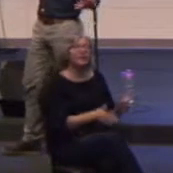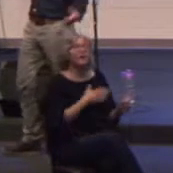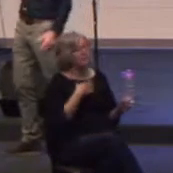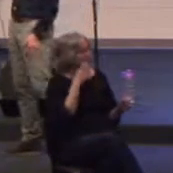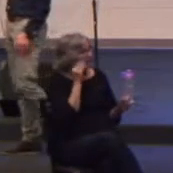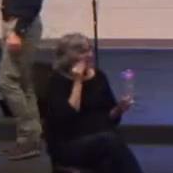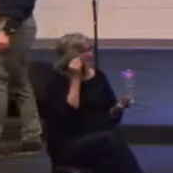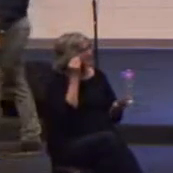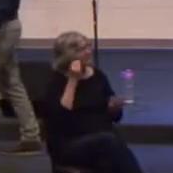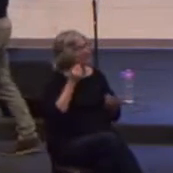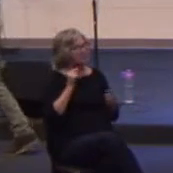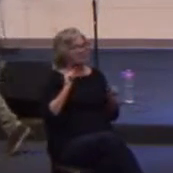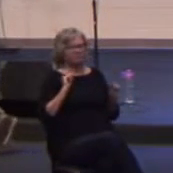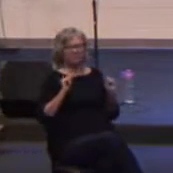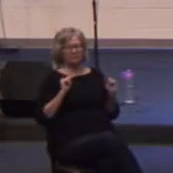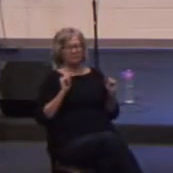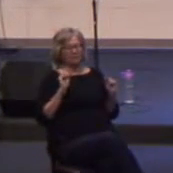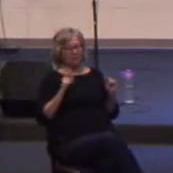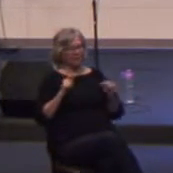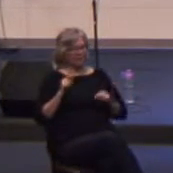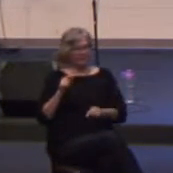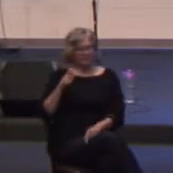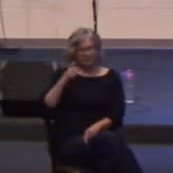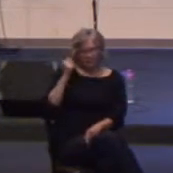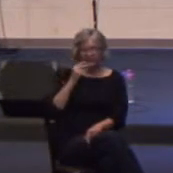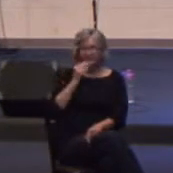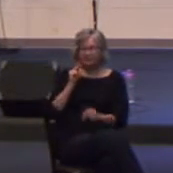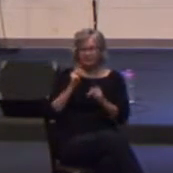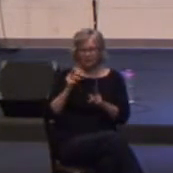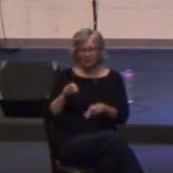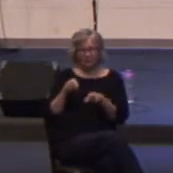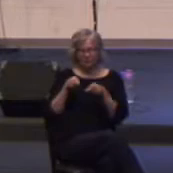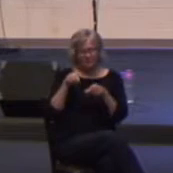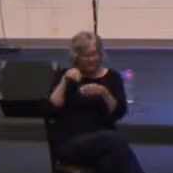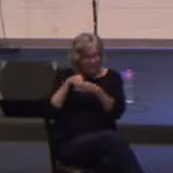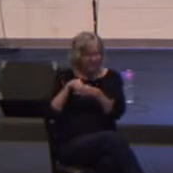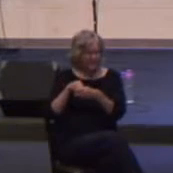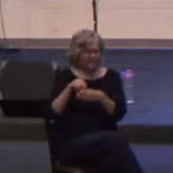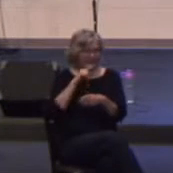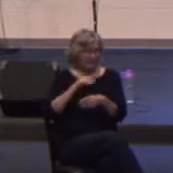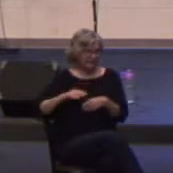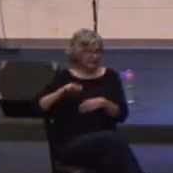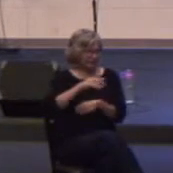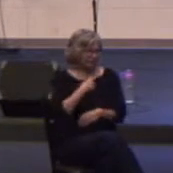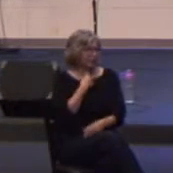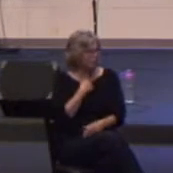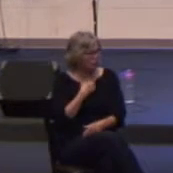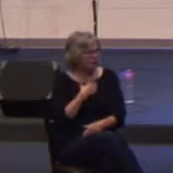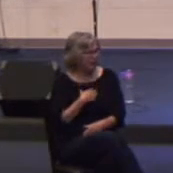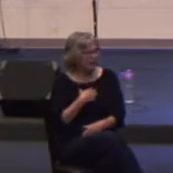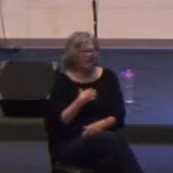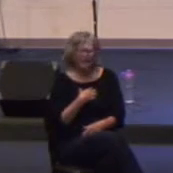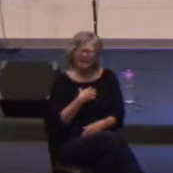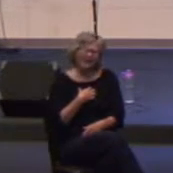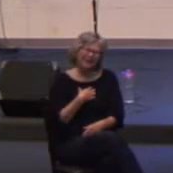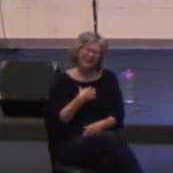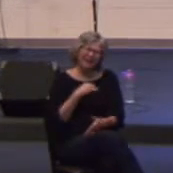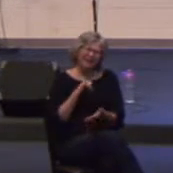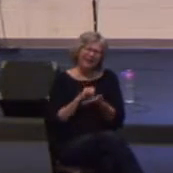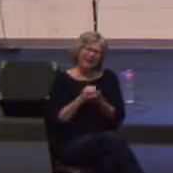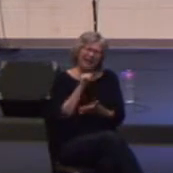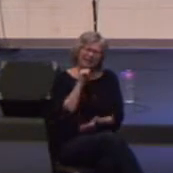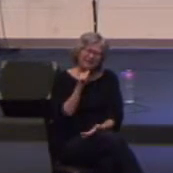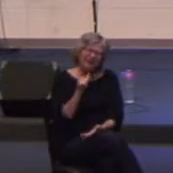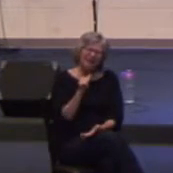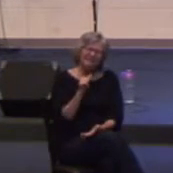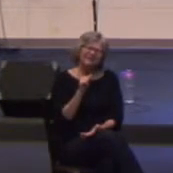experience says to me that just because the Israelites were in the desert and they were thirsty and hungry, that can't be the reason that